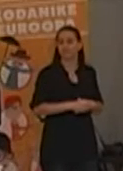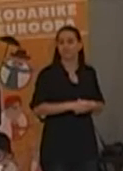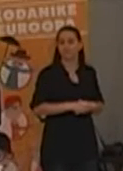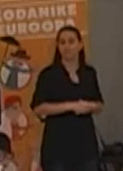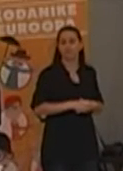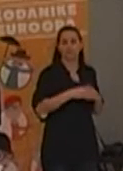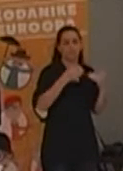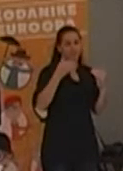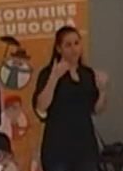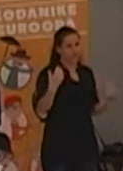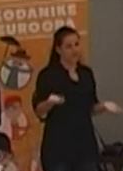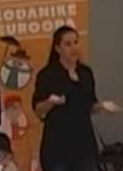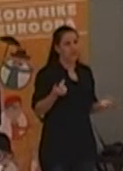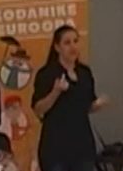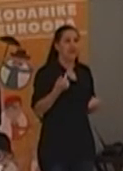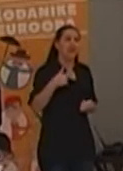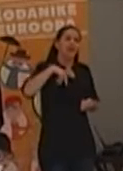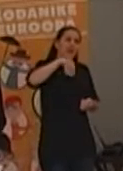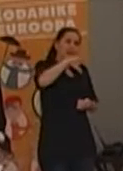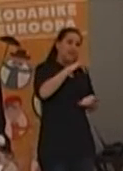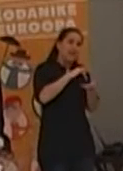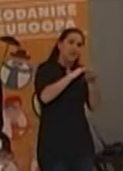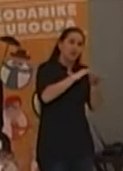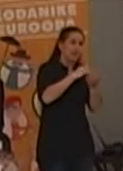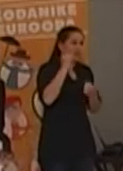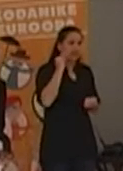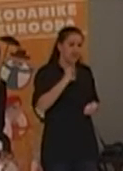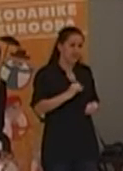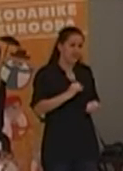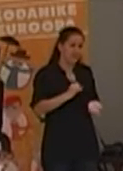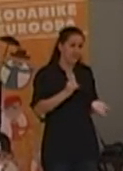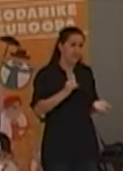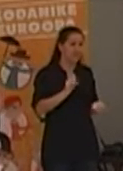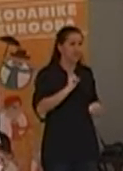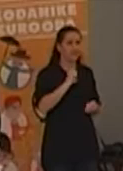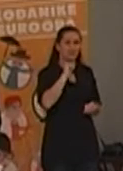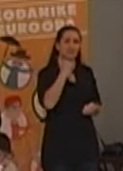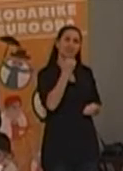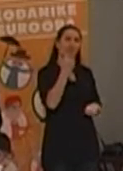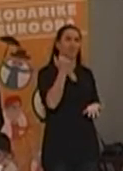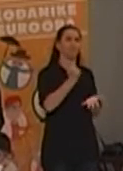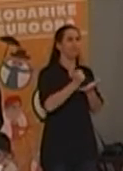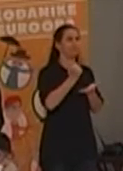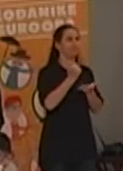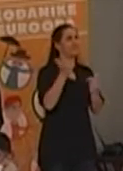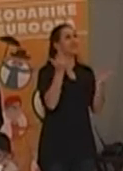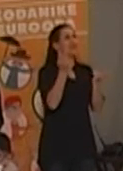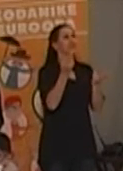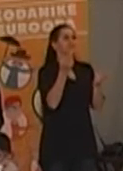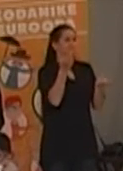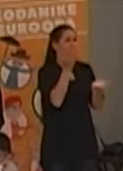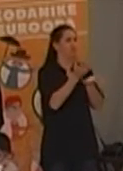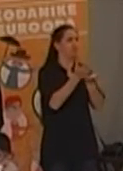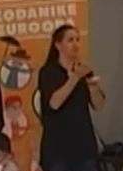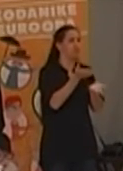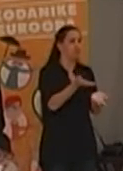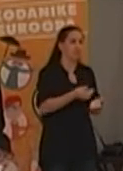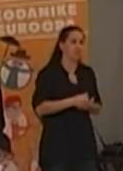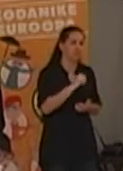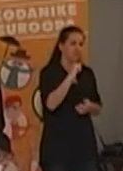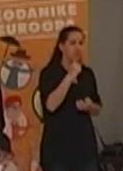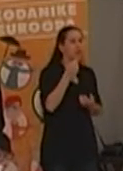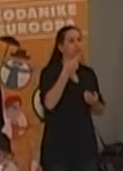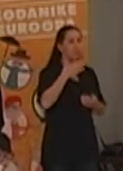Well, again, we are bad to predict, so I don't want to commit myself, as you said. I think I like